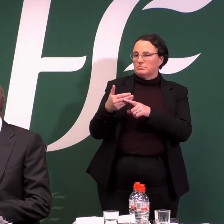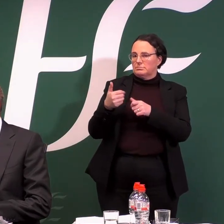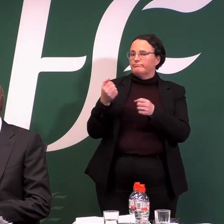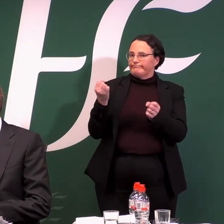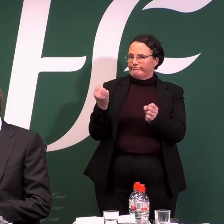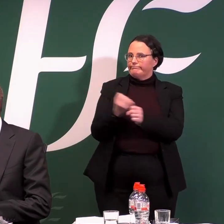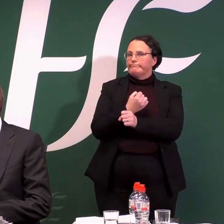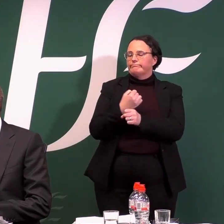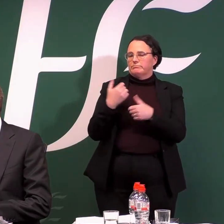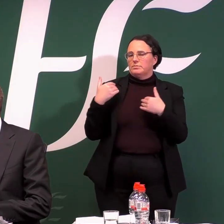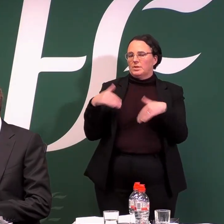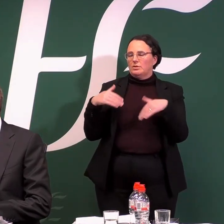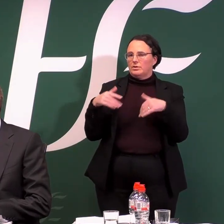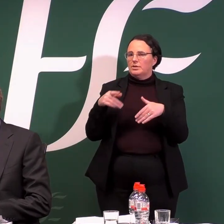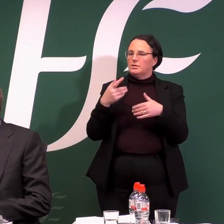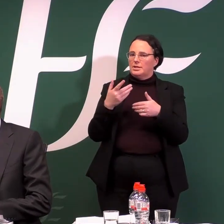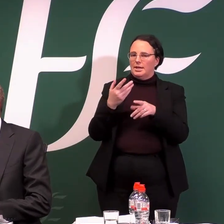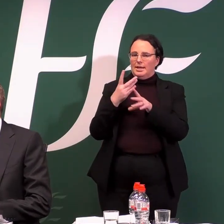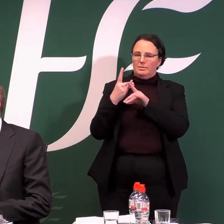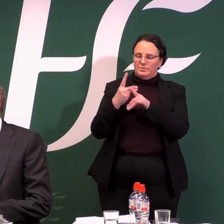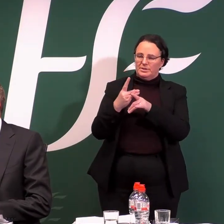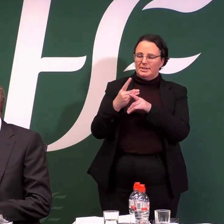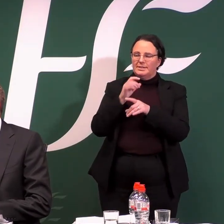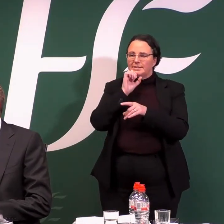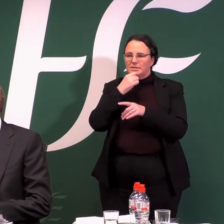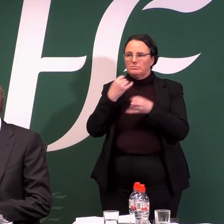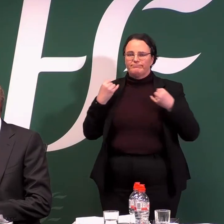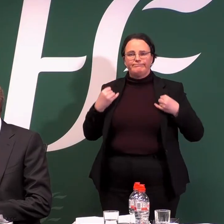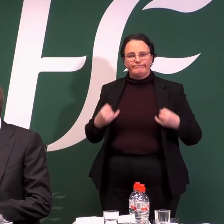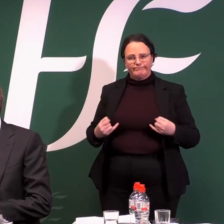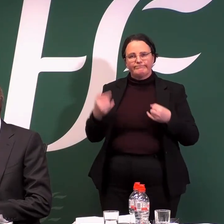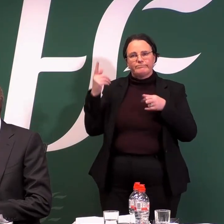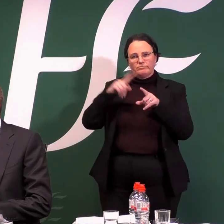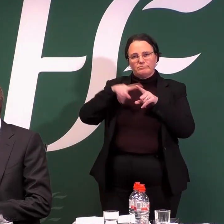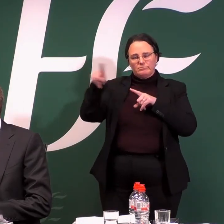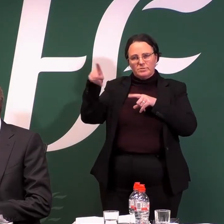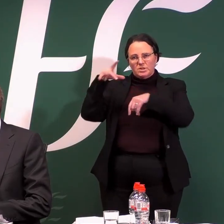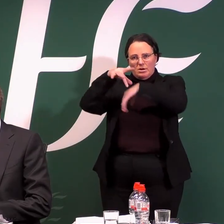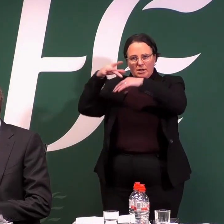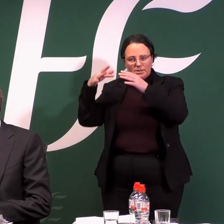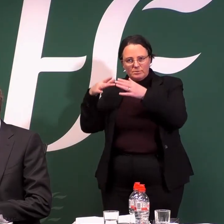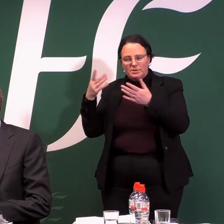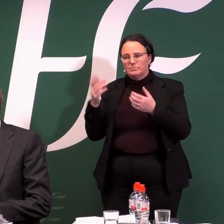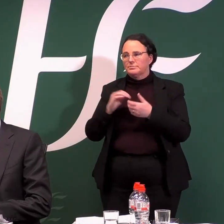marked in terms of serious illness, which goes right through from hospitalisation right up to death.